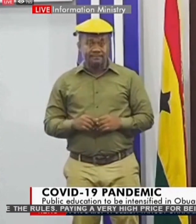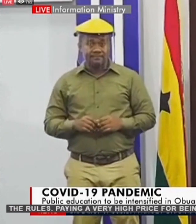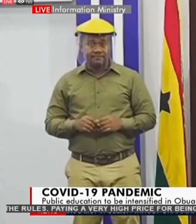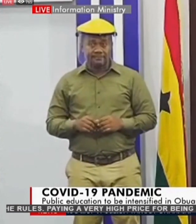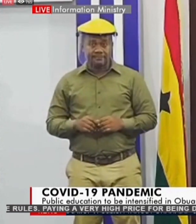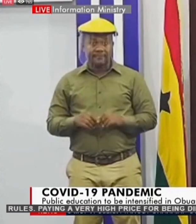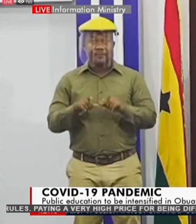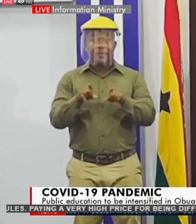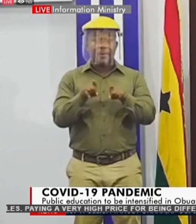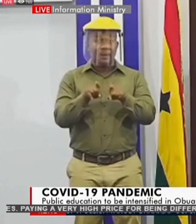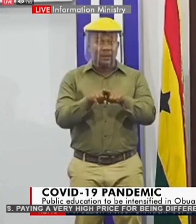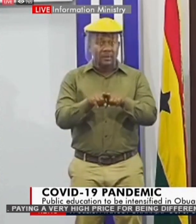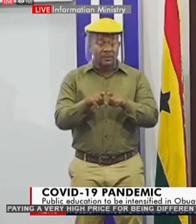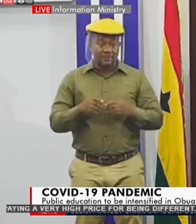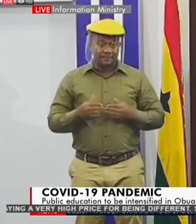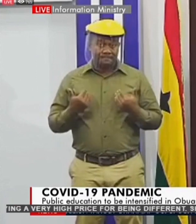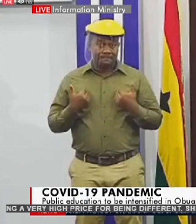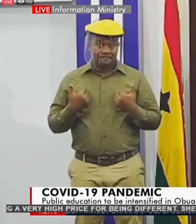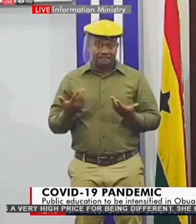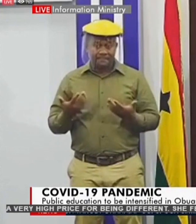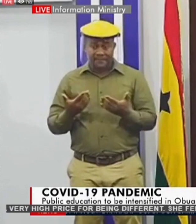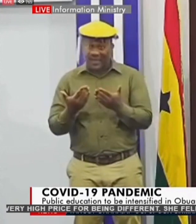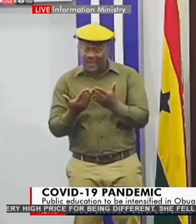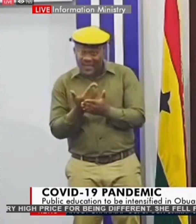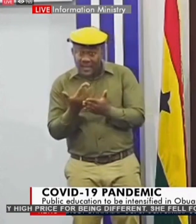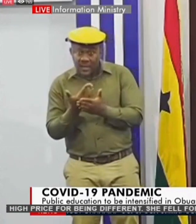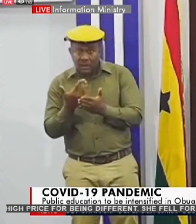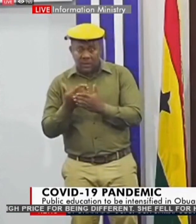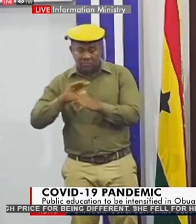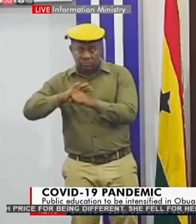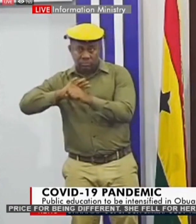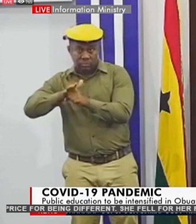We are also told that for the newer cases,